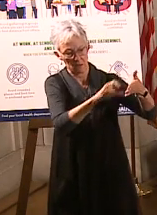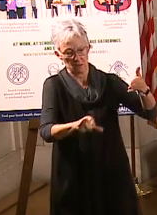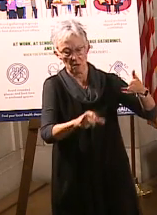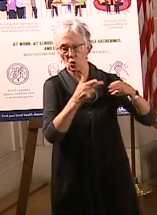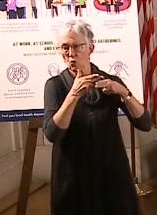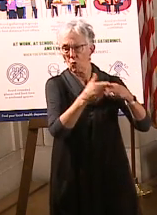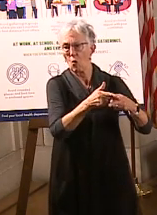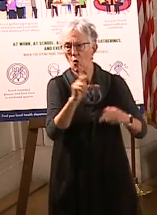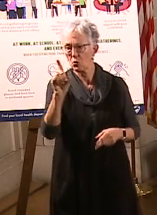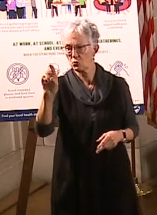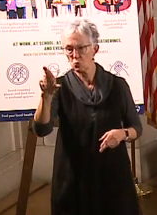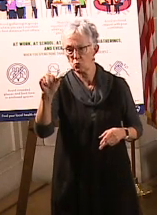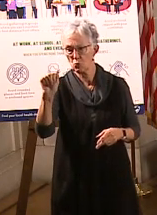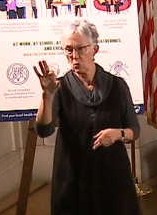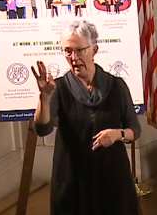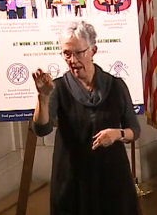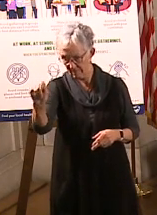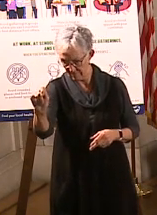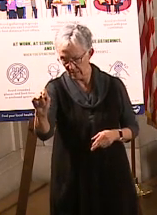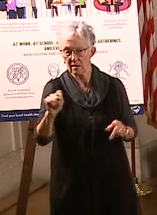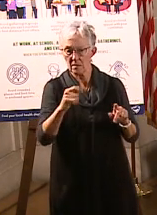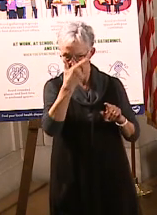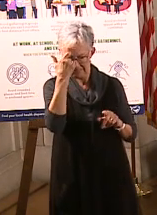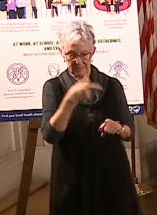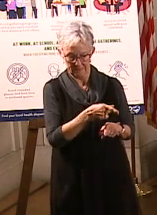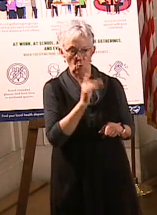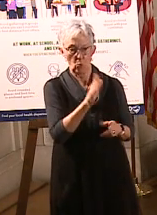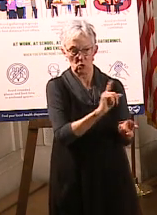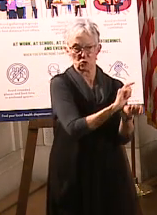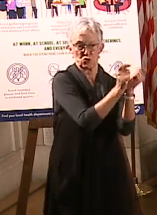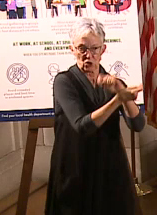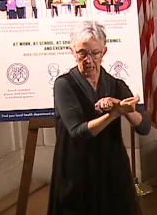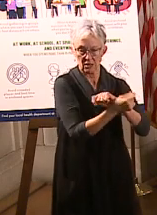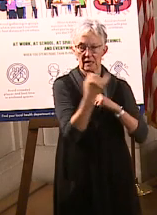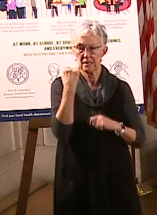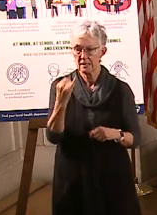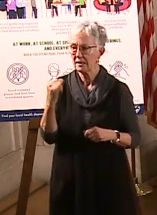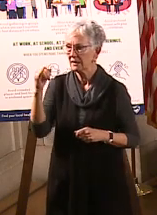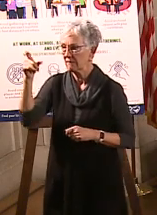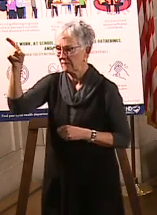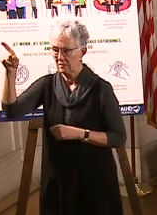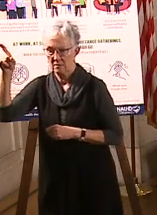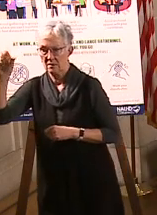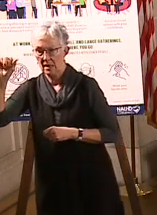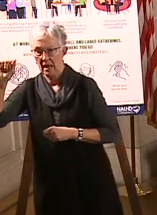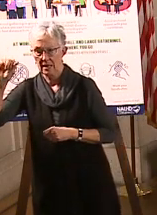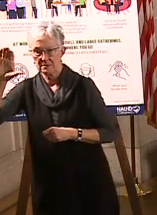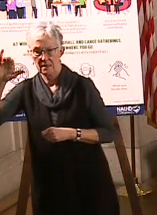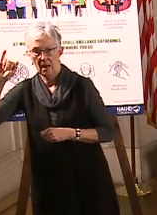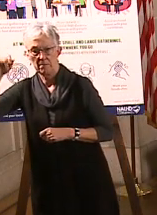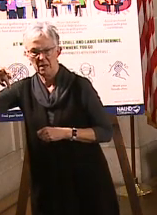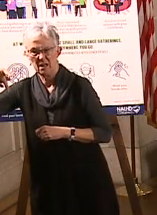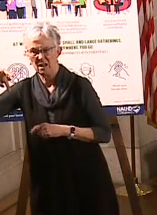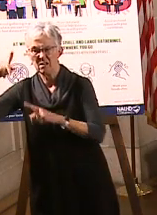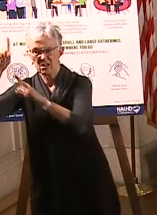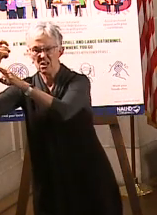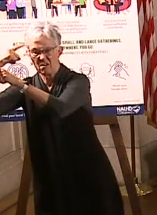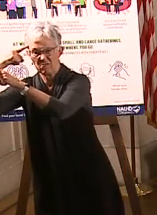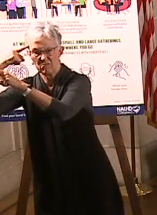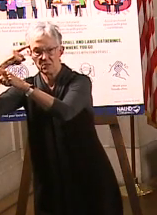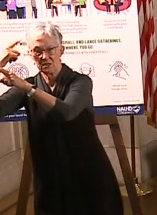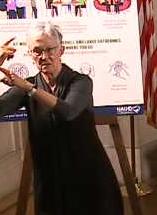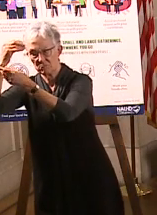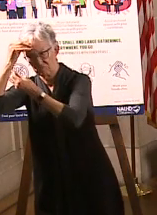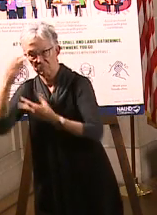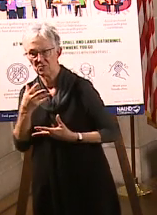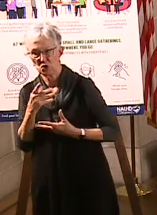published is the current plan we're following, but it is subject to change if we get additional guidance from ACIP. Brent from Channel 8 says